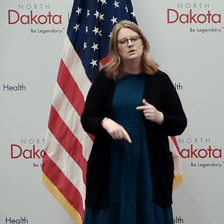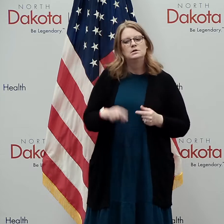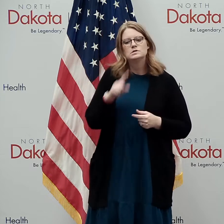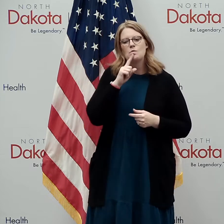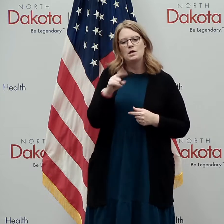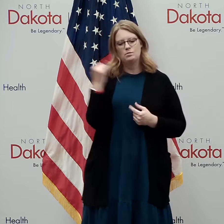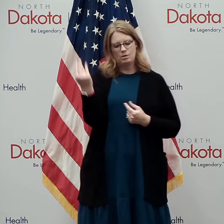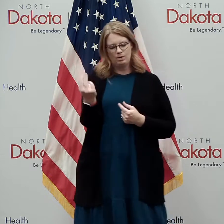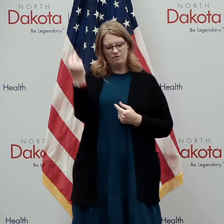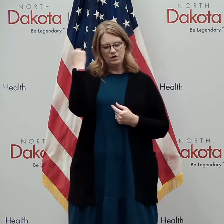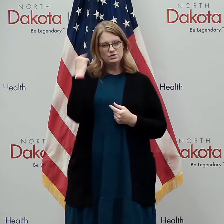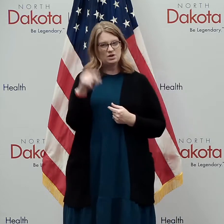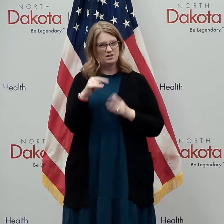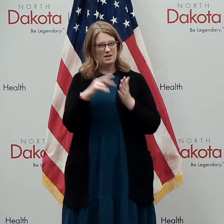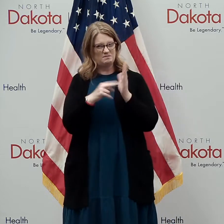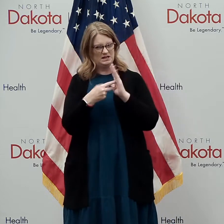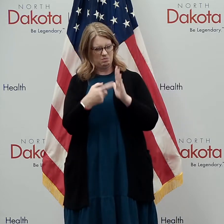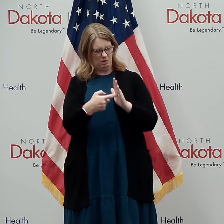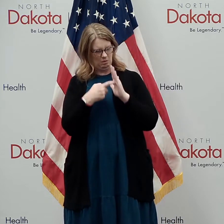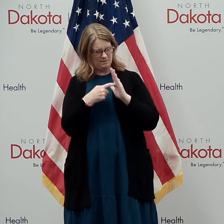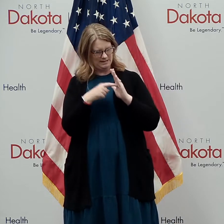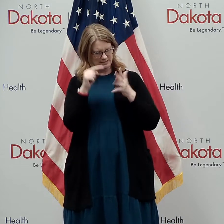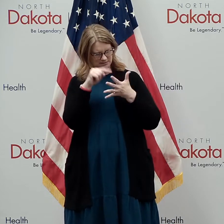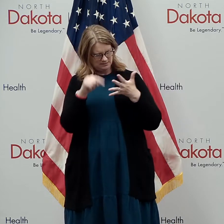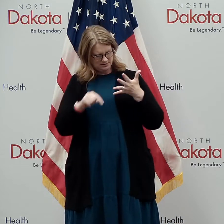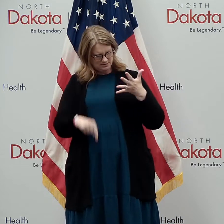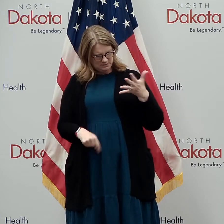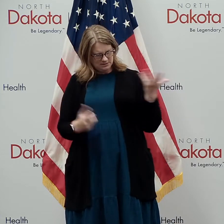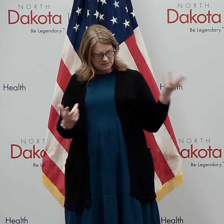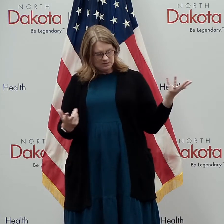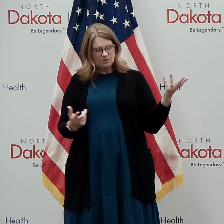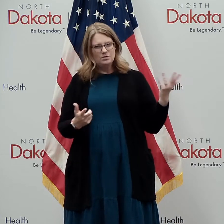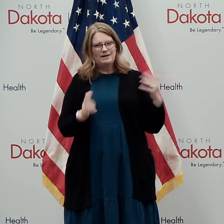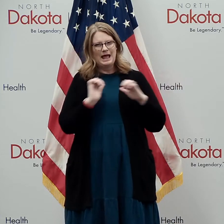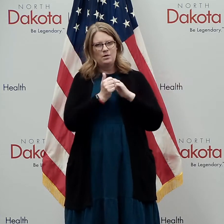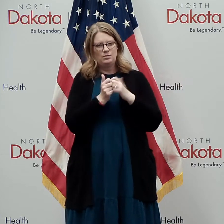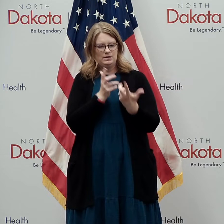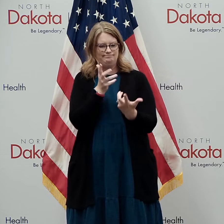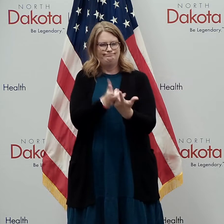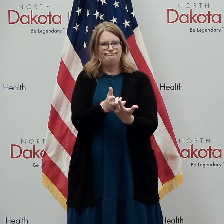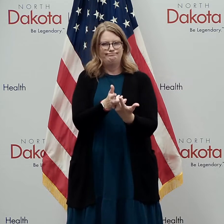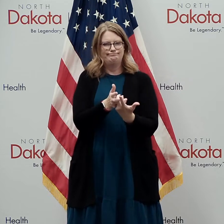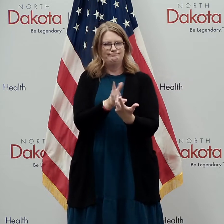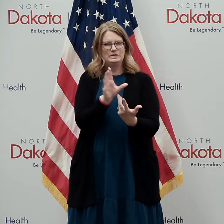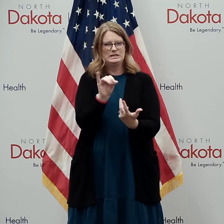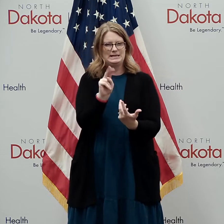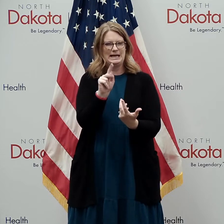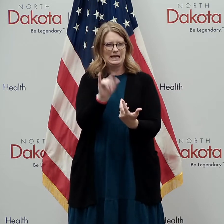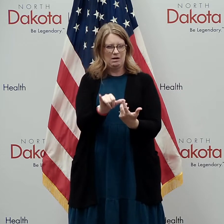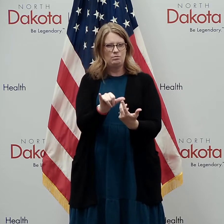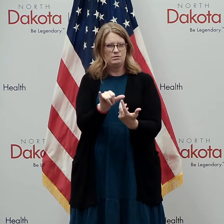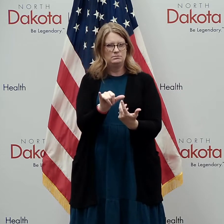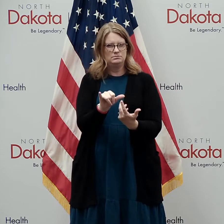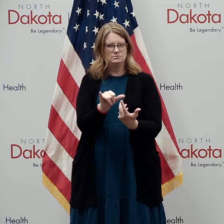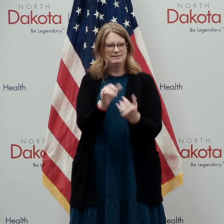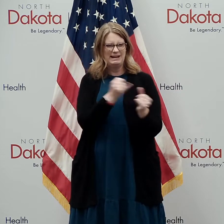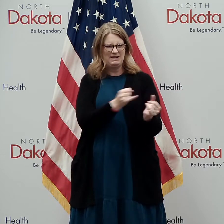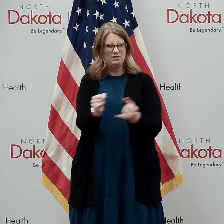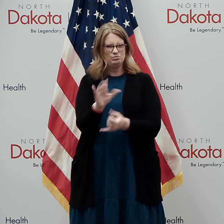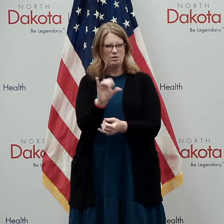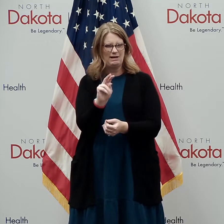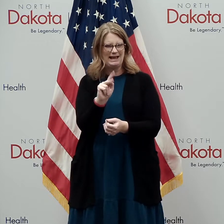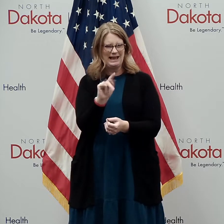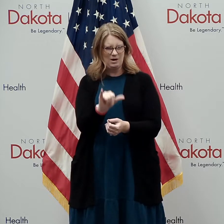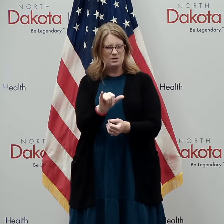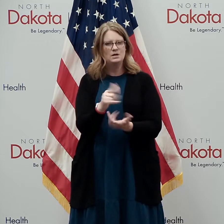are relevant and can be used if we're thinking about using this on a county by county basis. So anyway, we'll be continuing